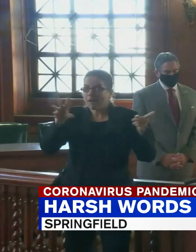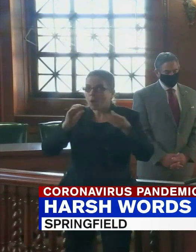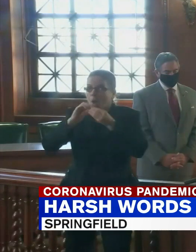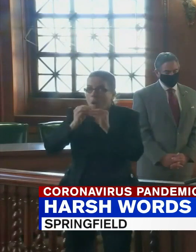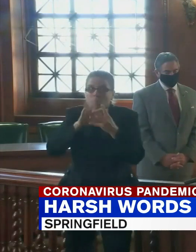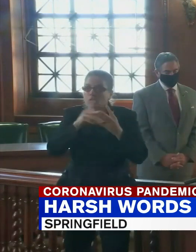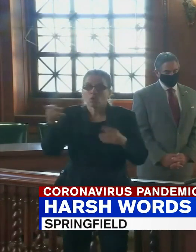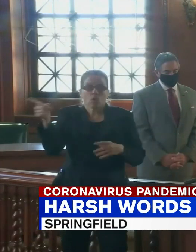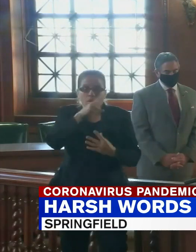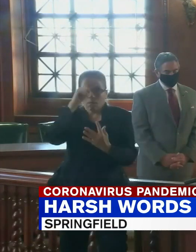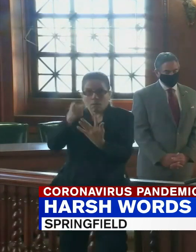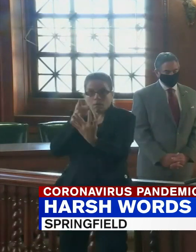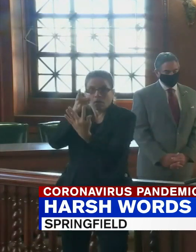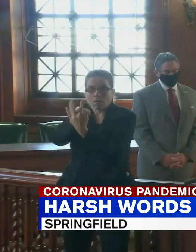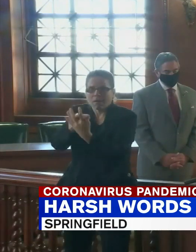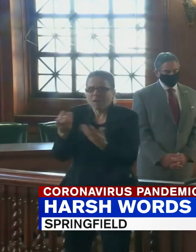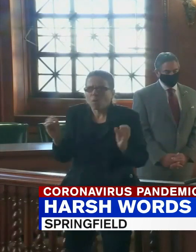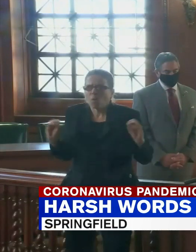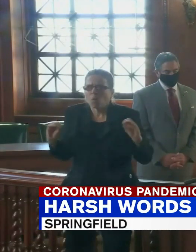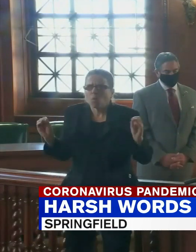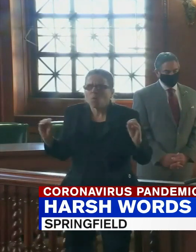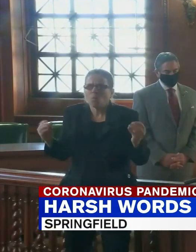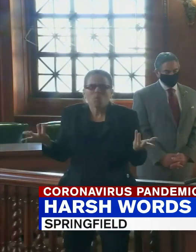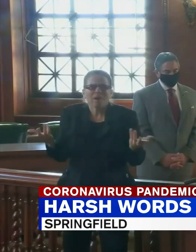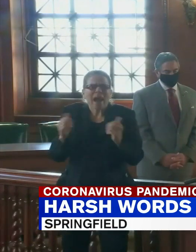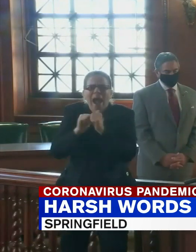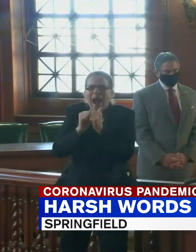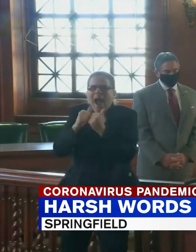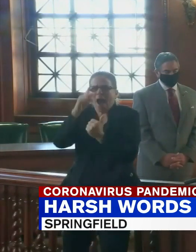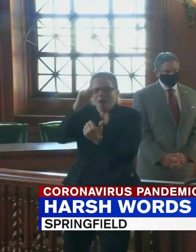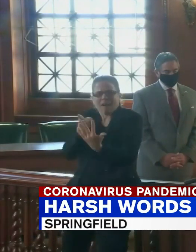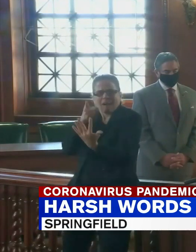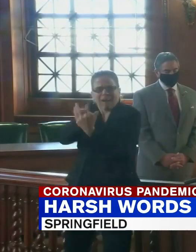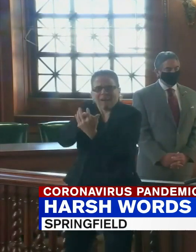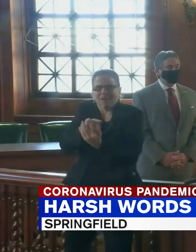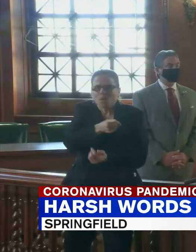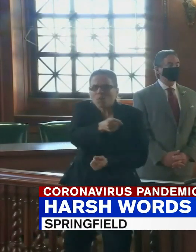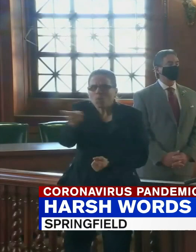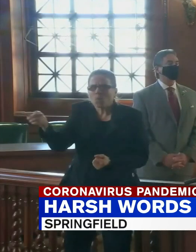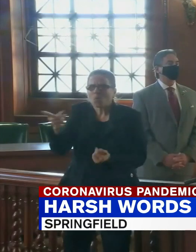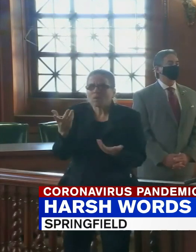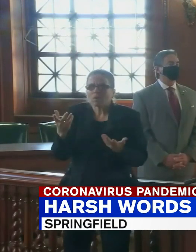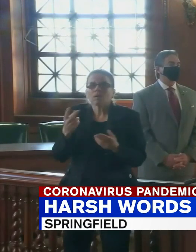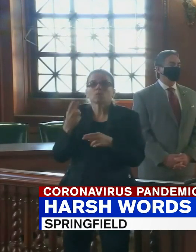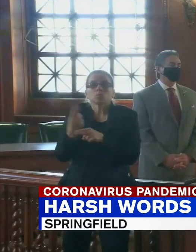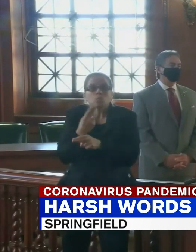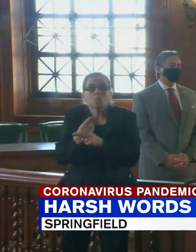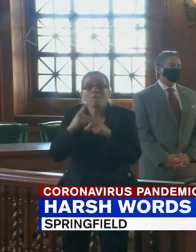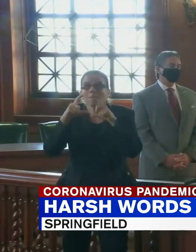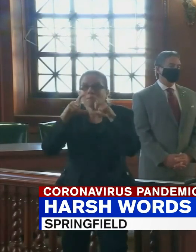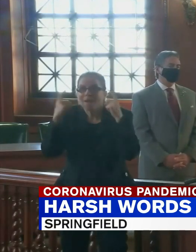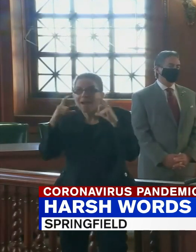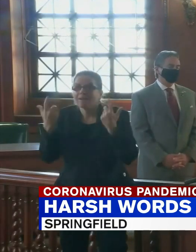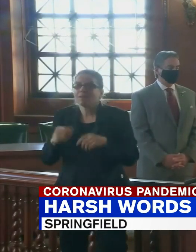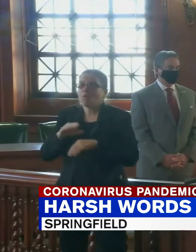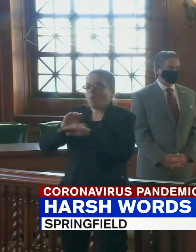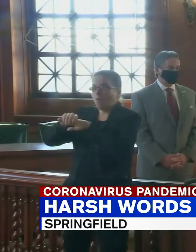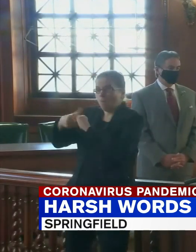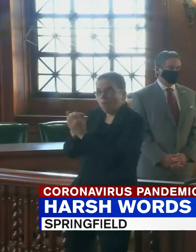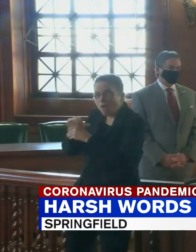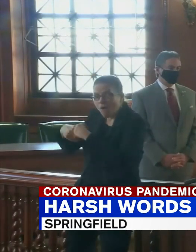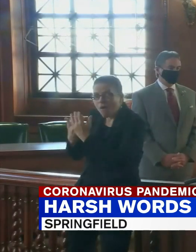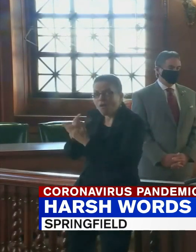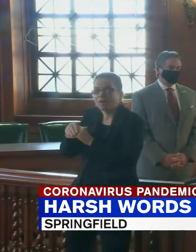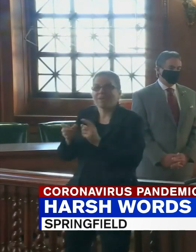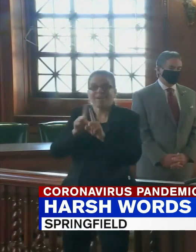take in order for individuals to wear a face covering, to wash their hands, to watch